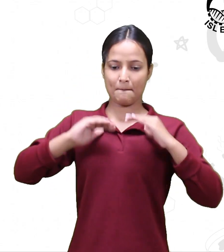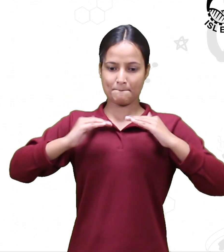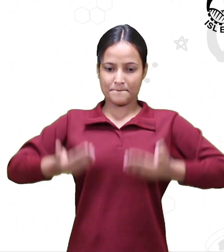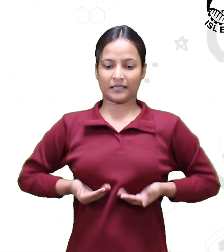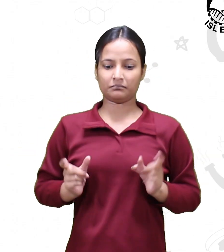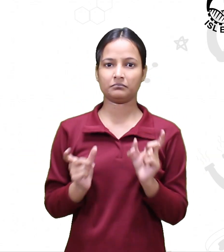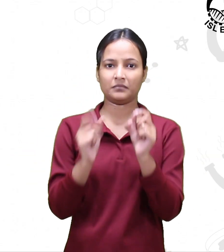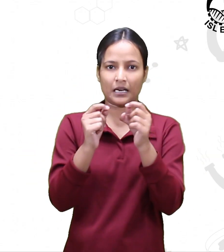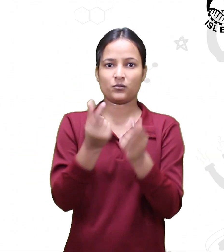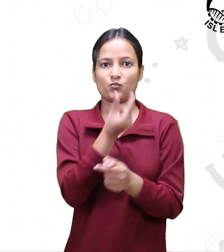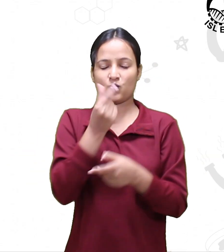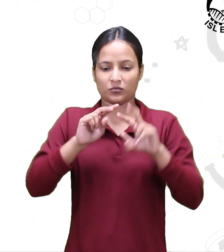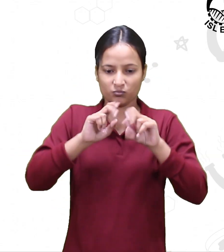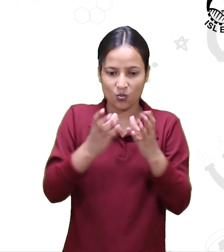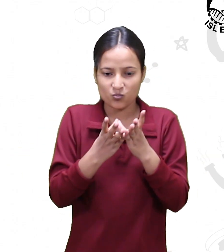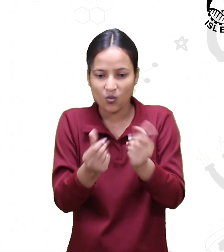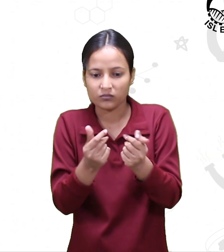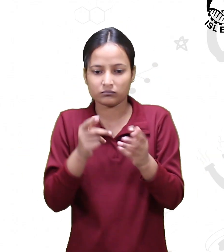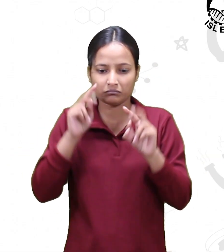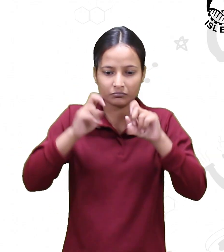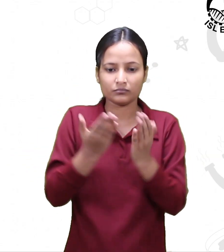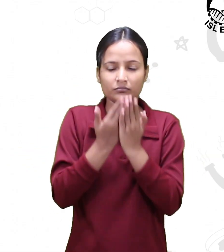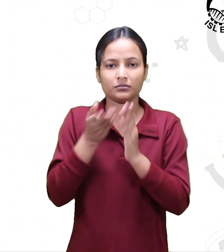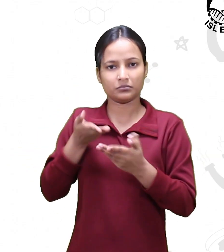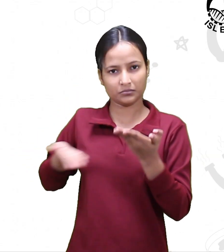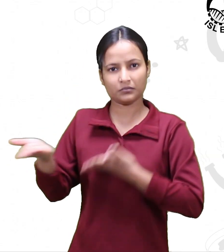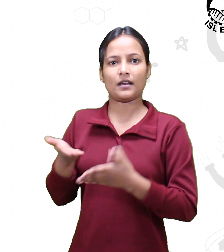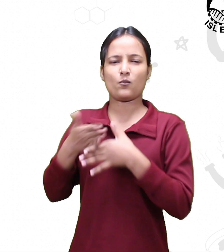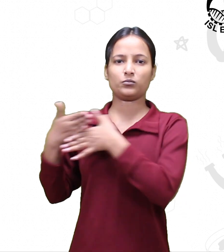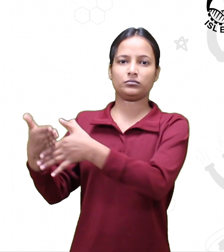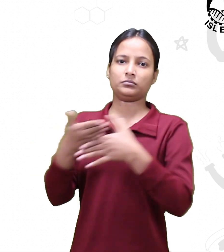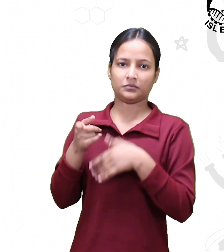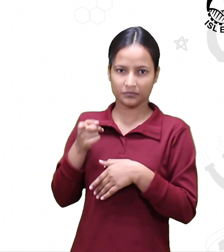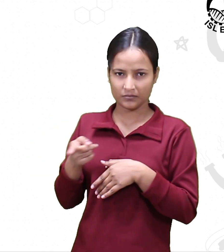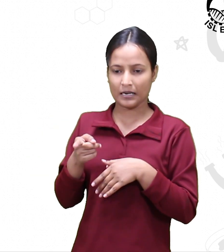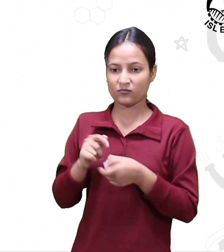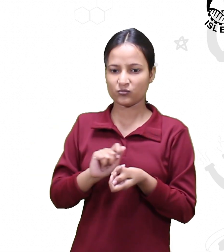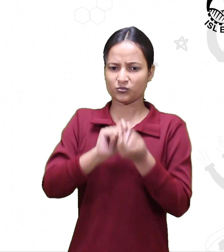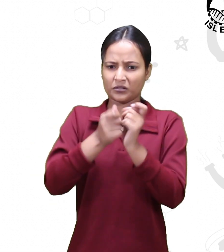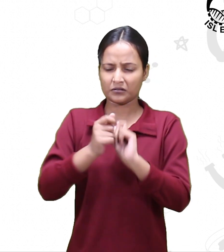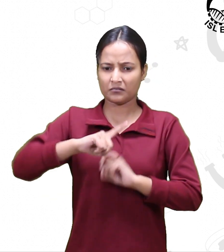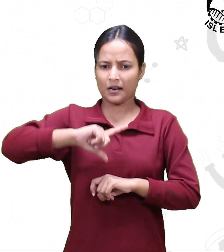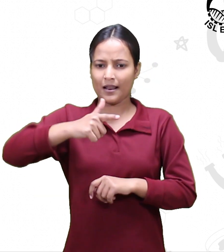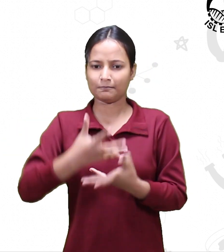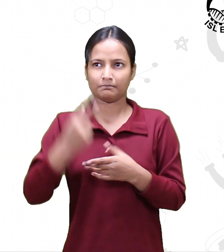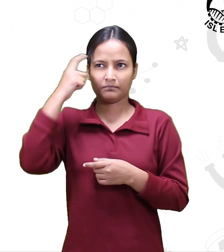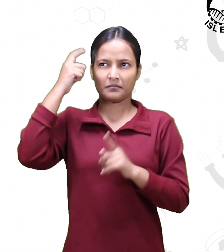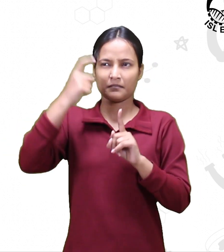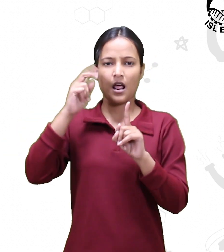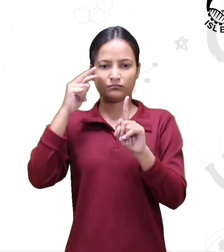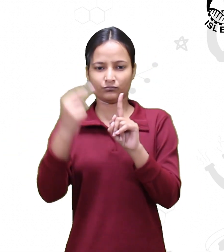cancer together using their own different strengths and so on. So again, conversations even between students would be